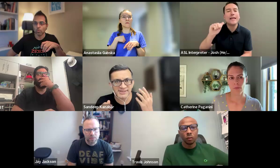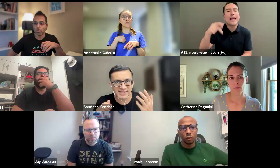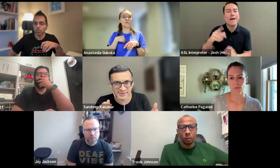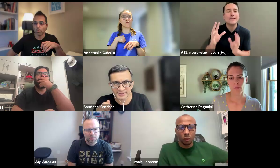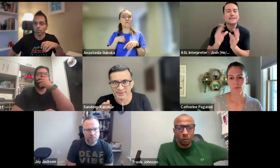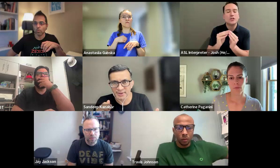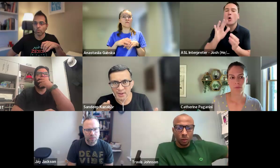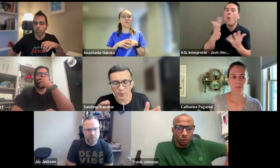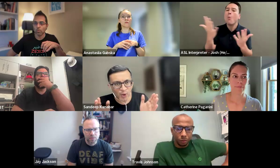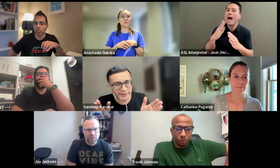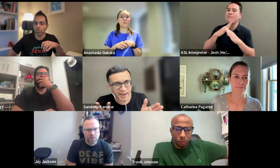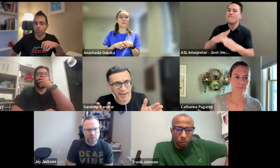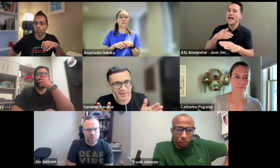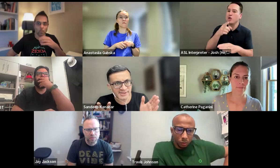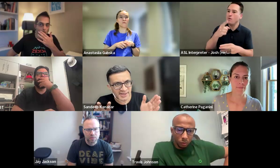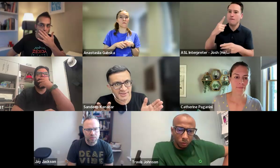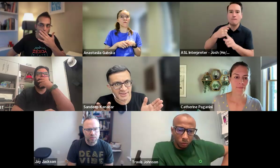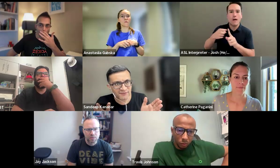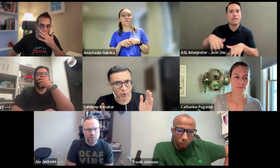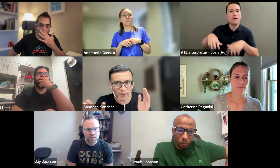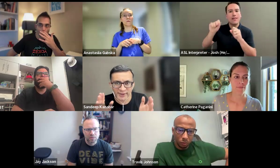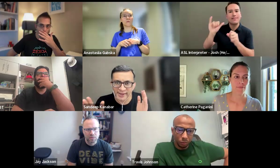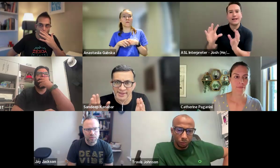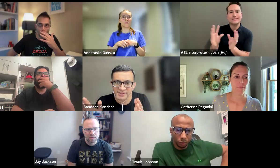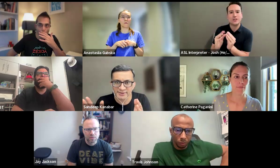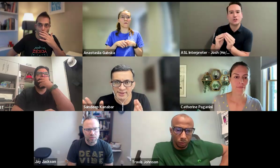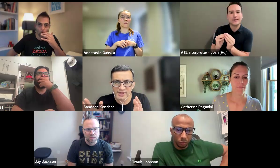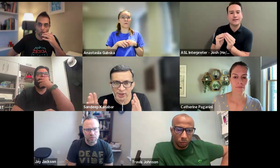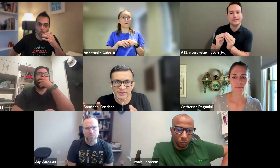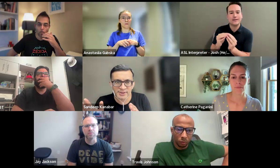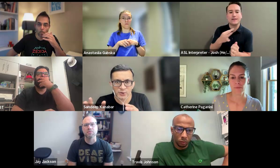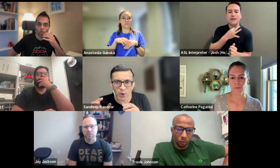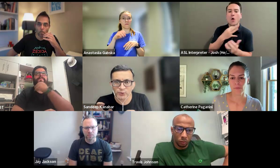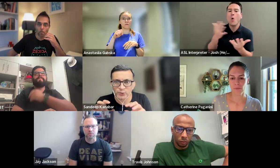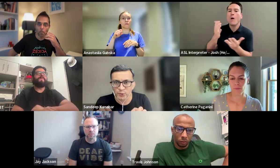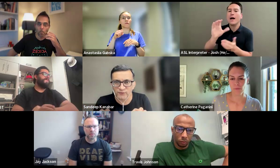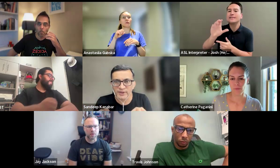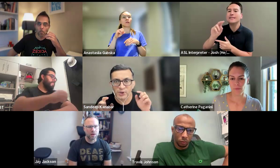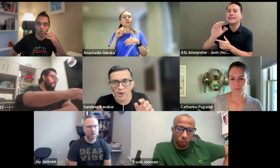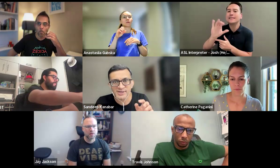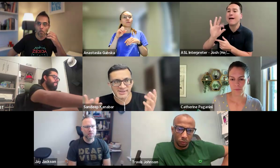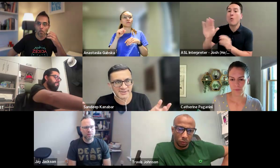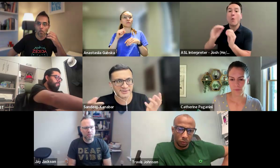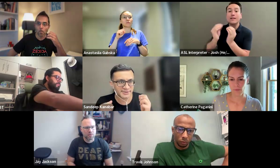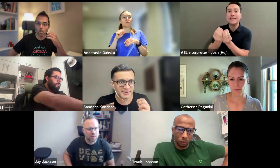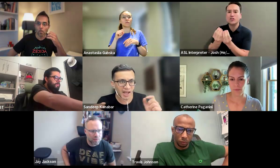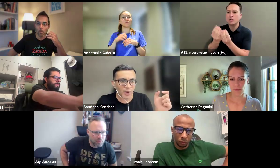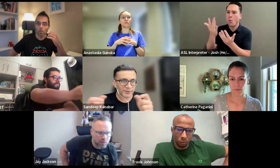the session? What has CNCF organization changes got to do with your session? How they